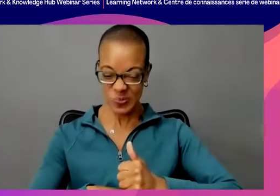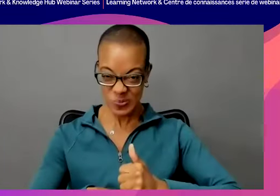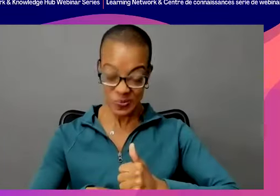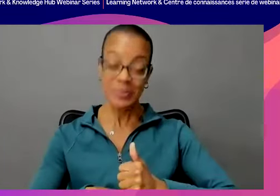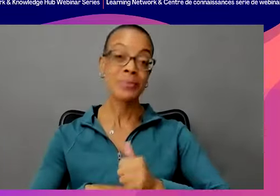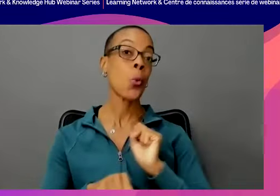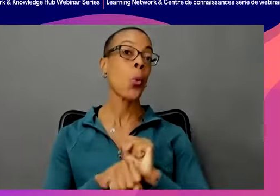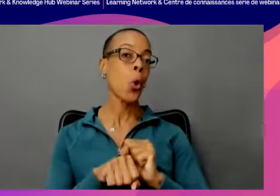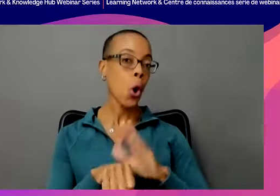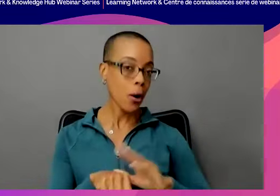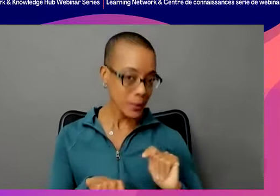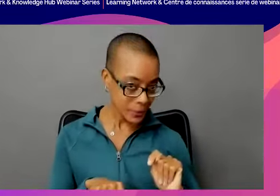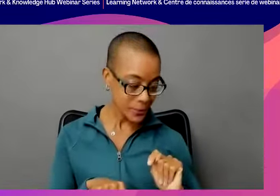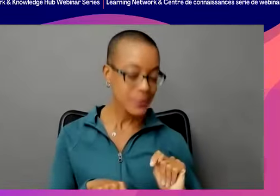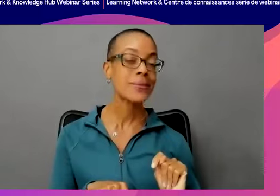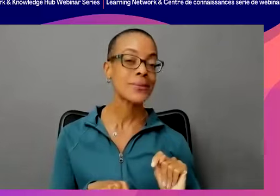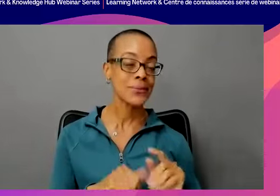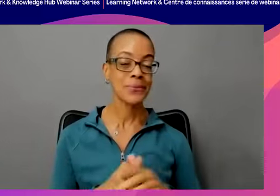it, and we will be